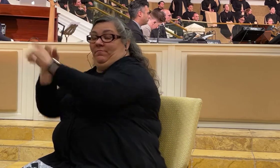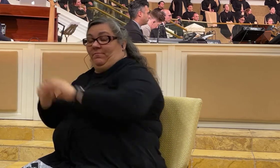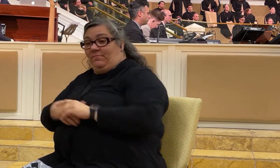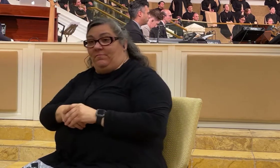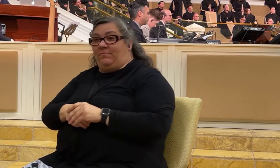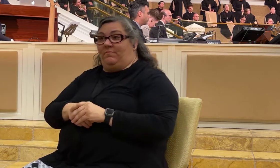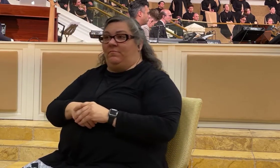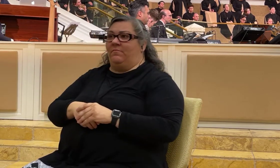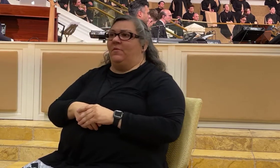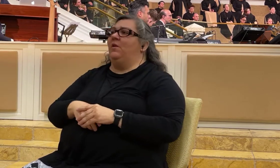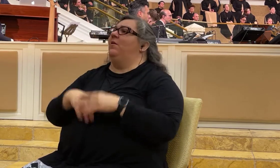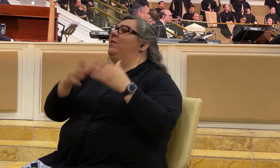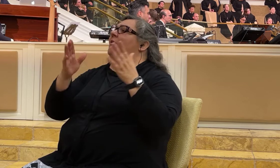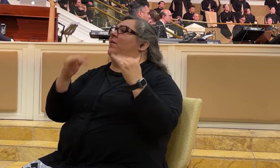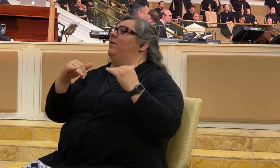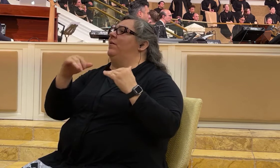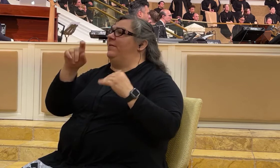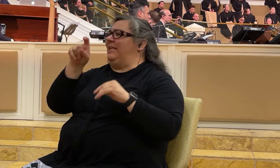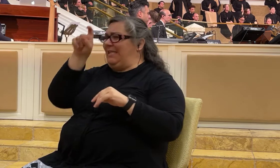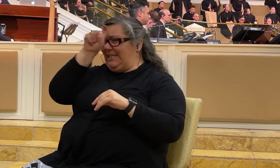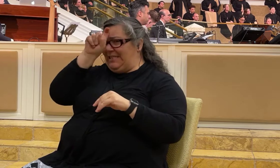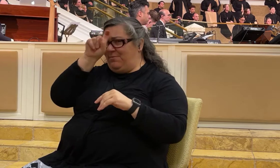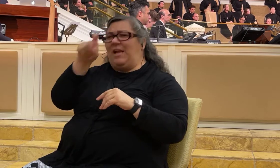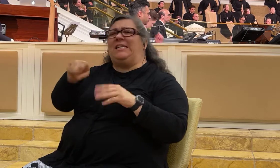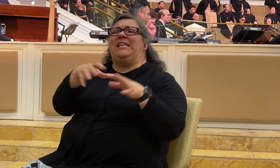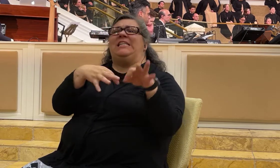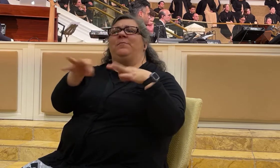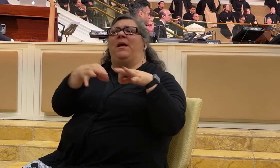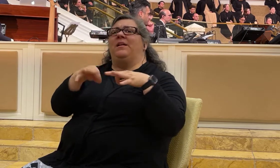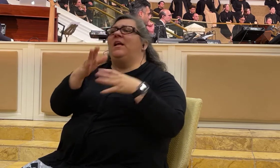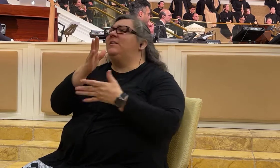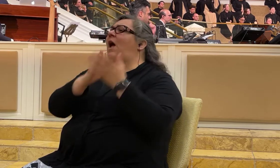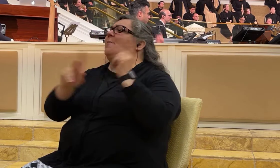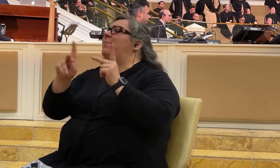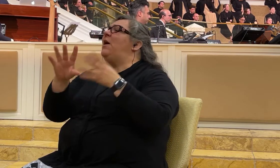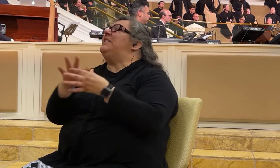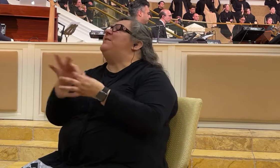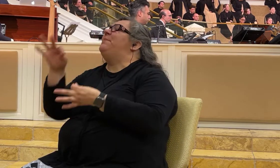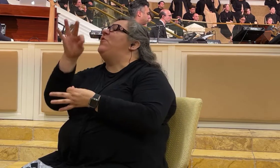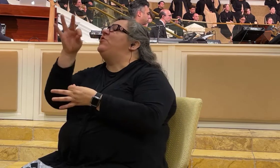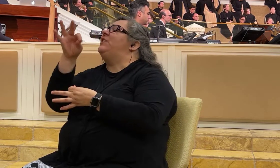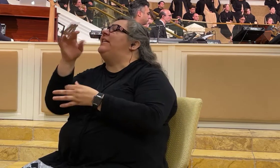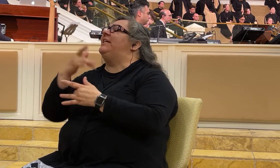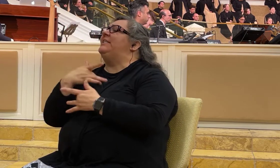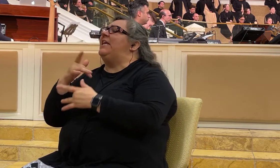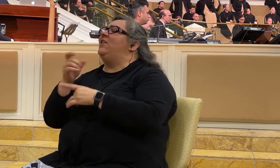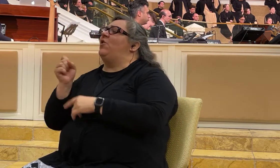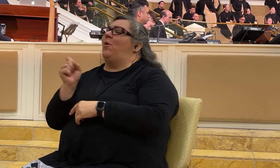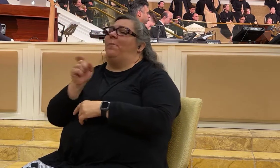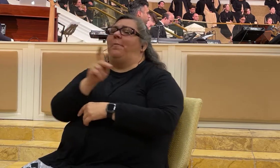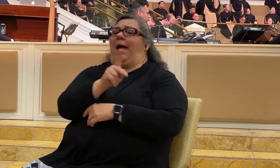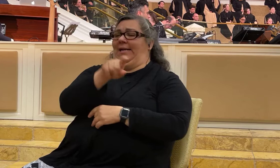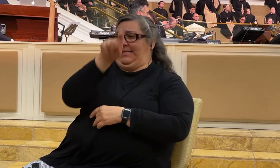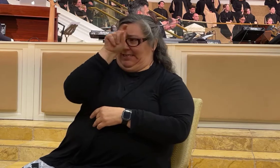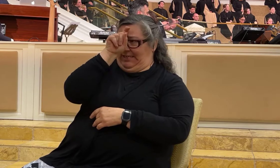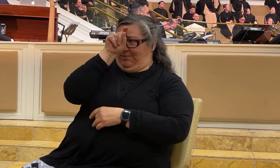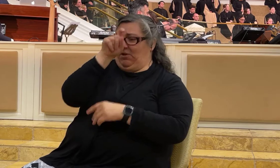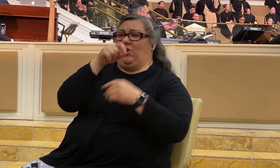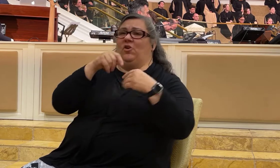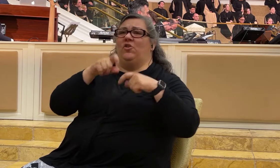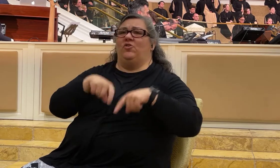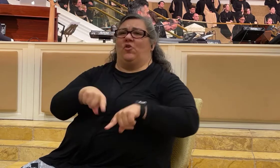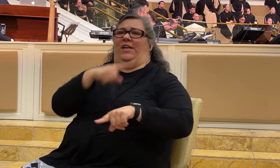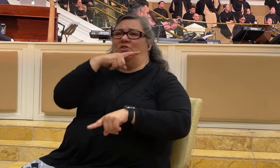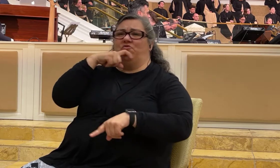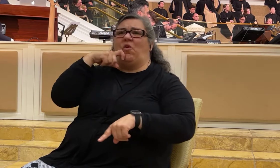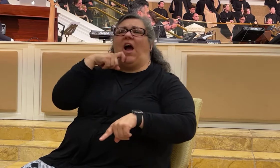I want to talk about Egypt a little bit, because I think people spiritually go to Egypt during times of famine, and some people think